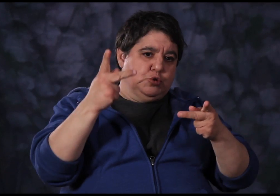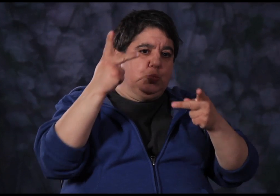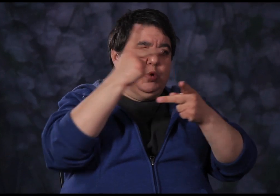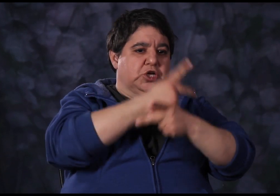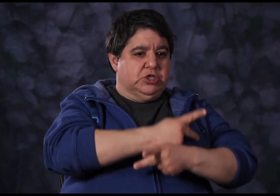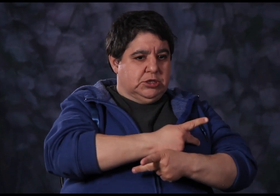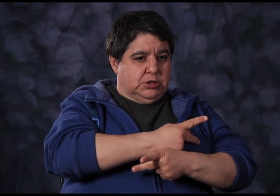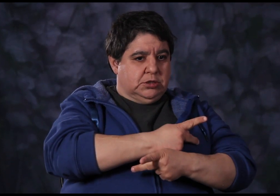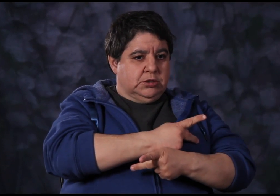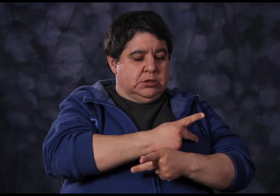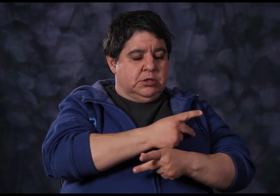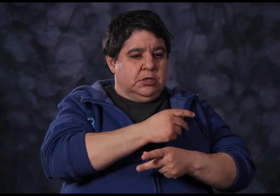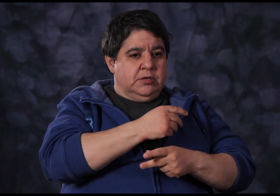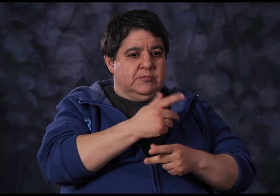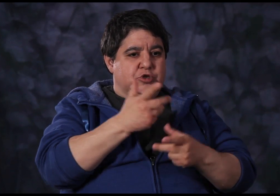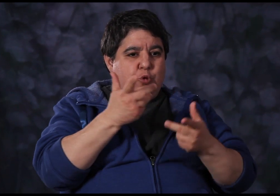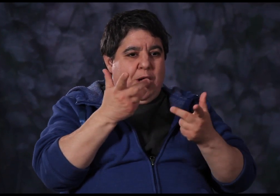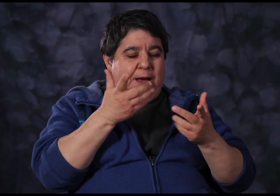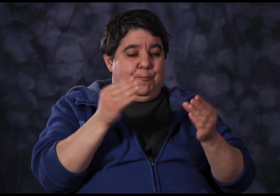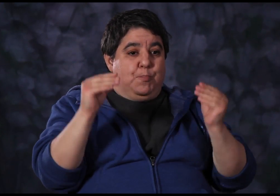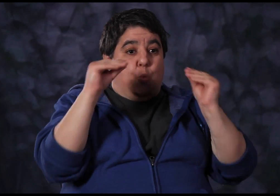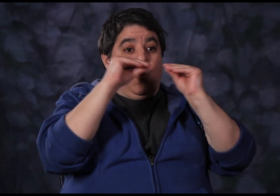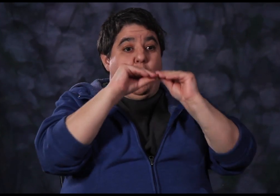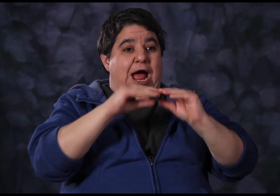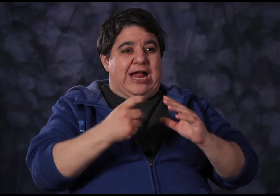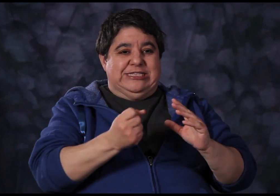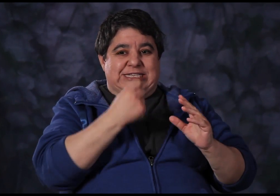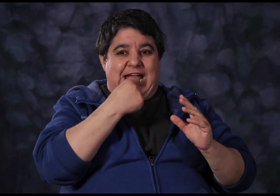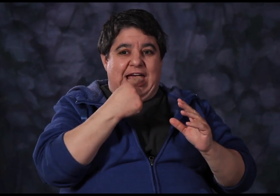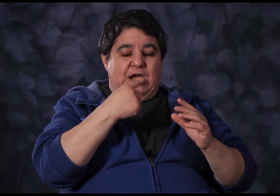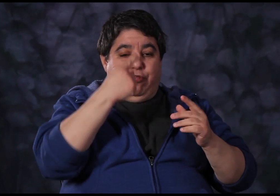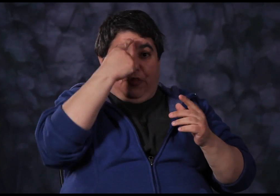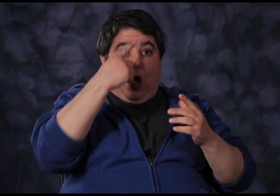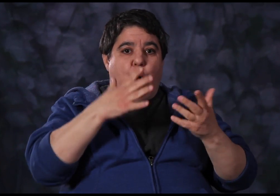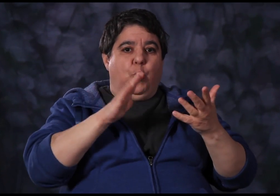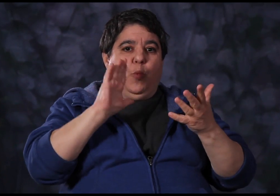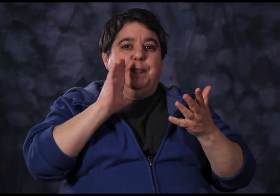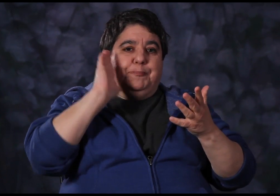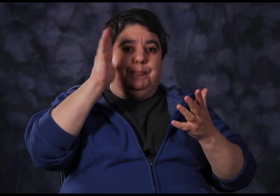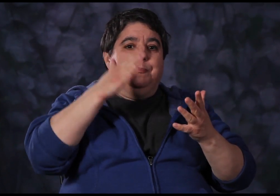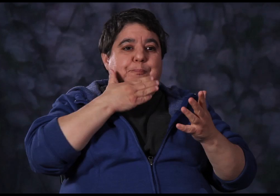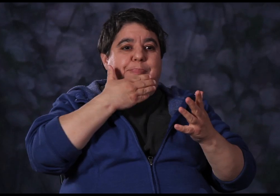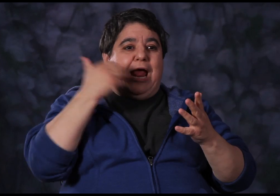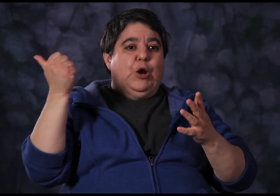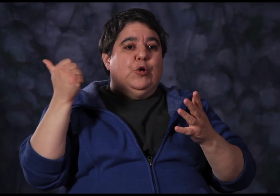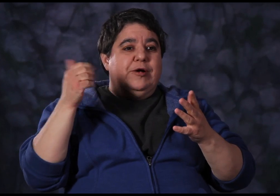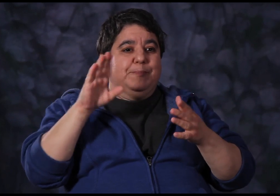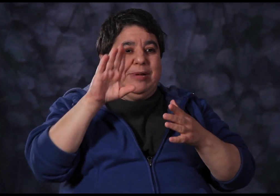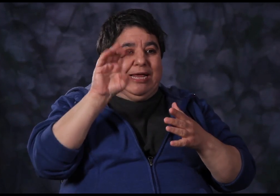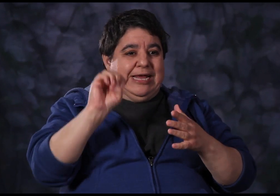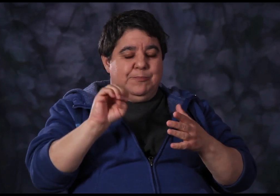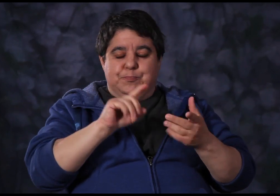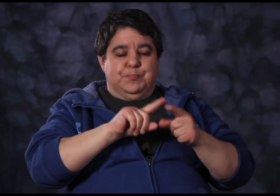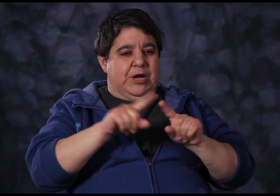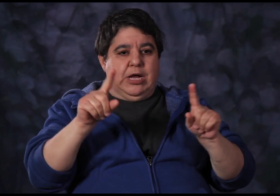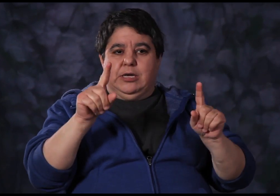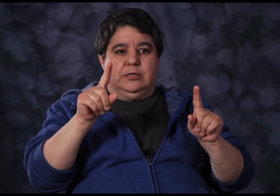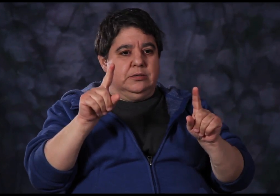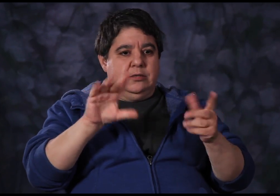I thought if I took drugs and alcohol, and used drugs and alcohol, that the hallucinations would quiet down. But